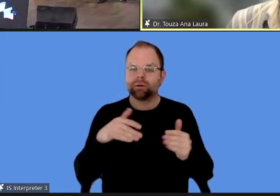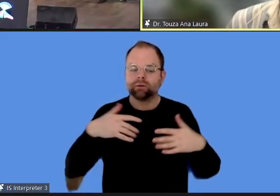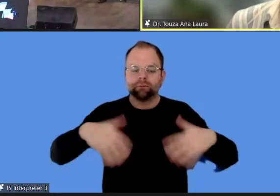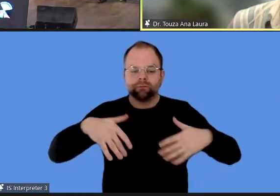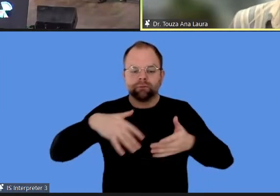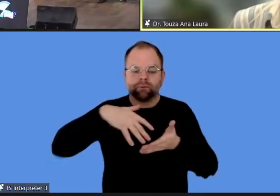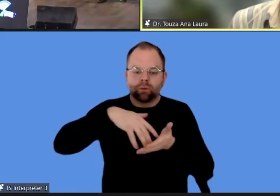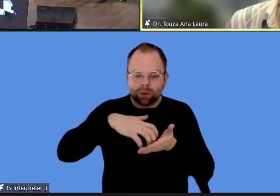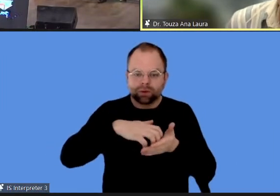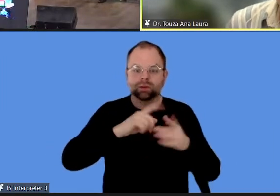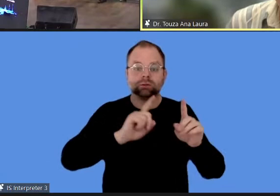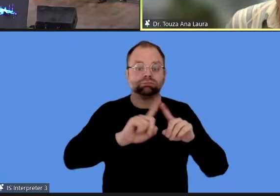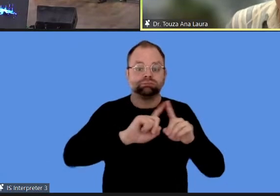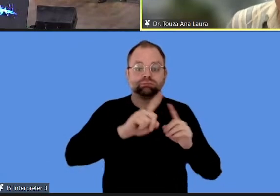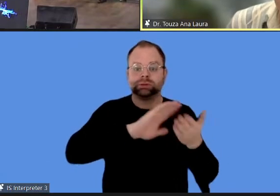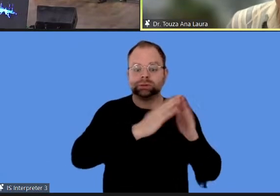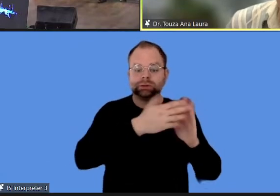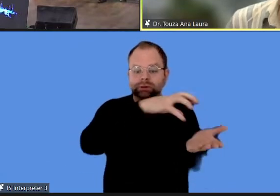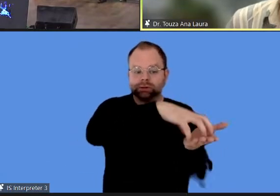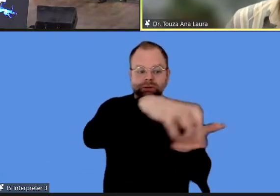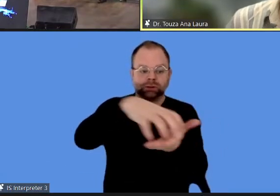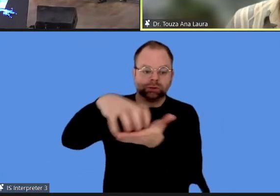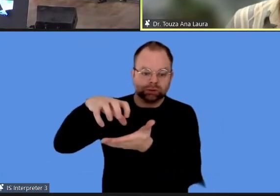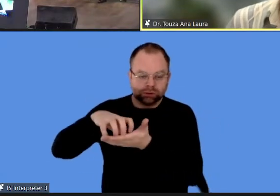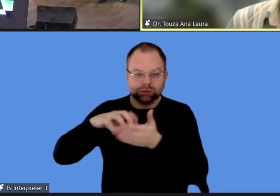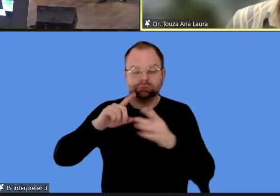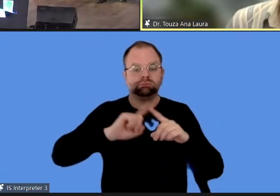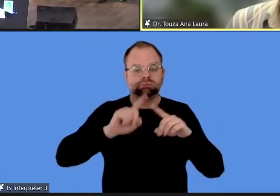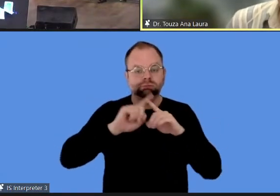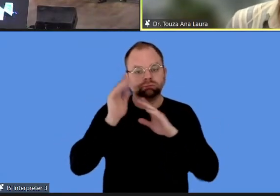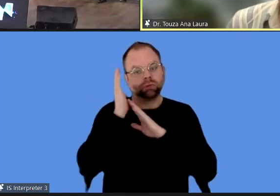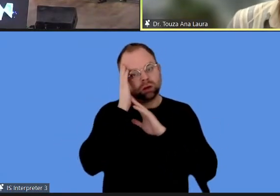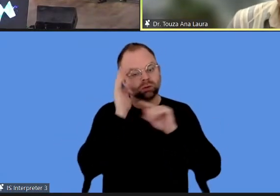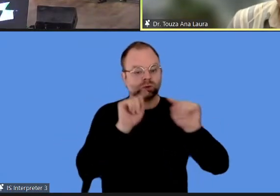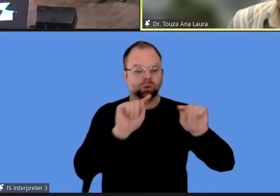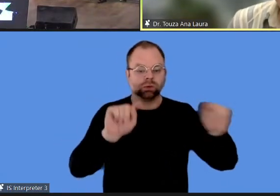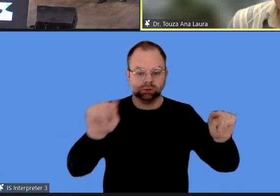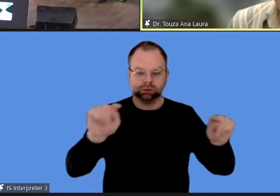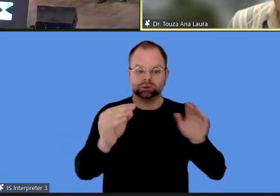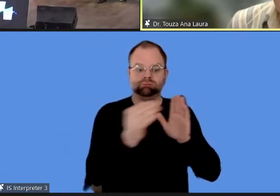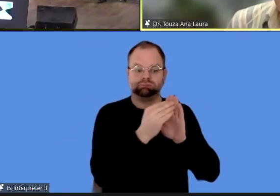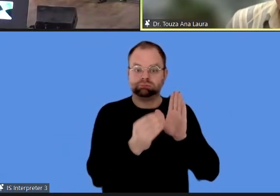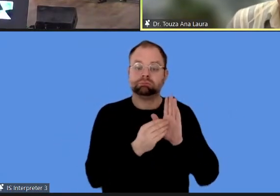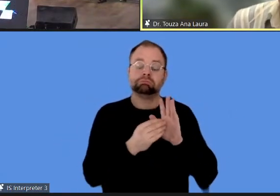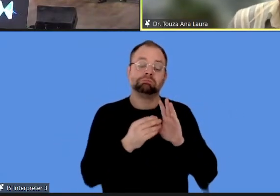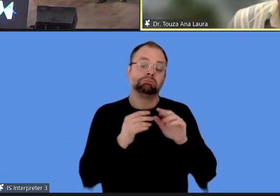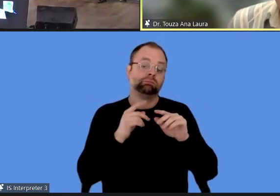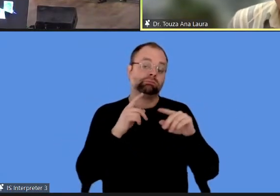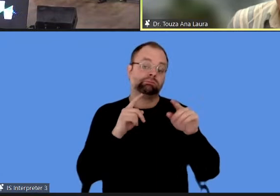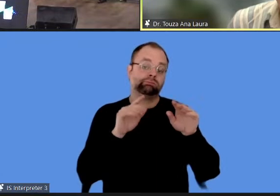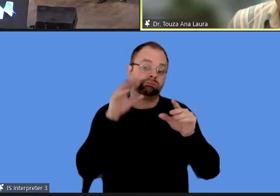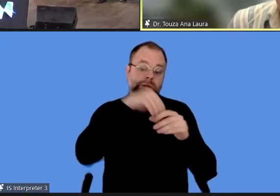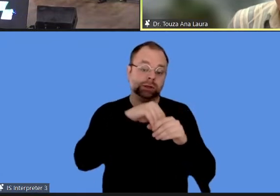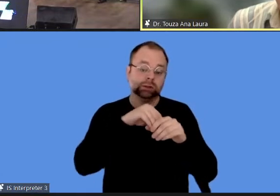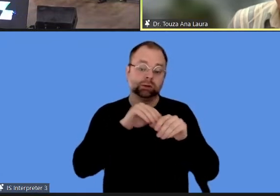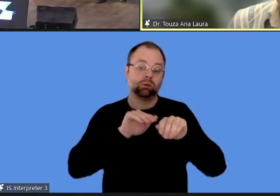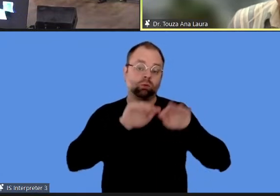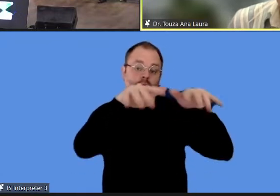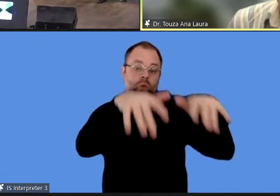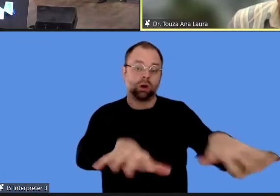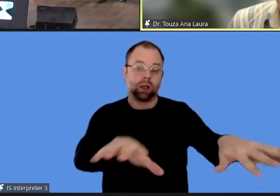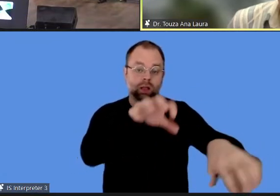including the gender perspective of the studies, and we prepared together this